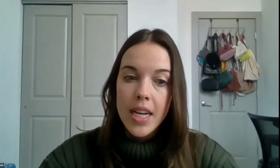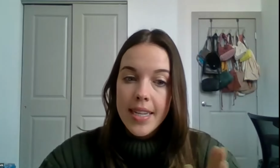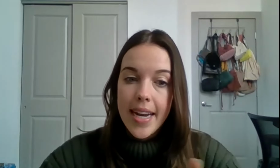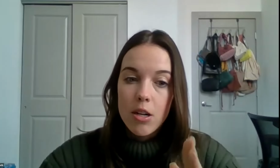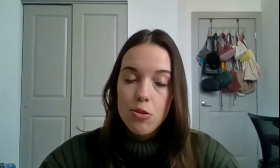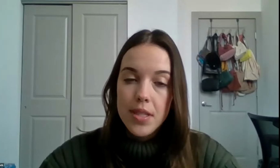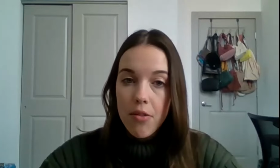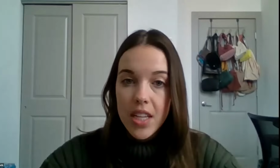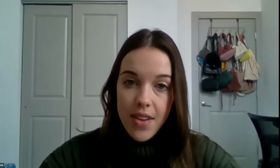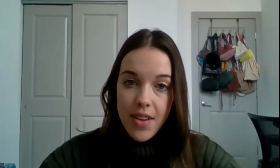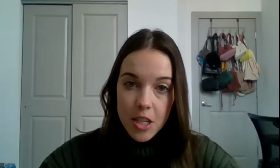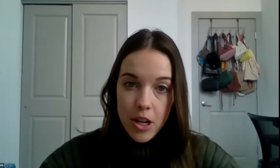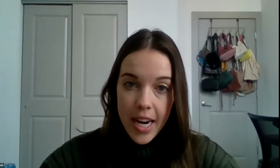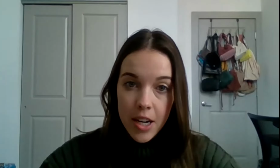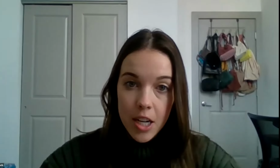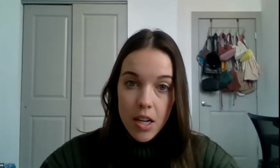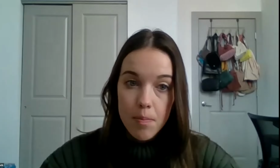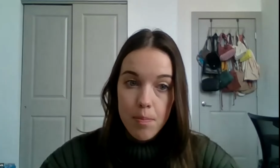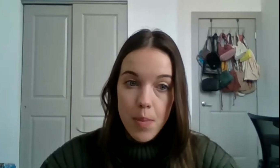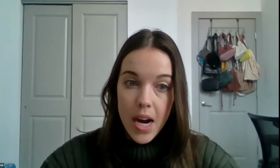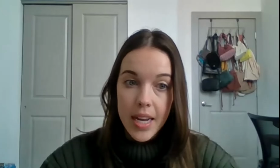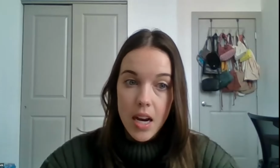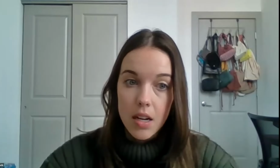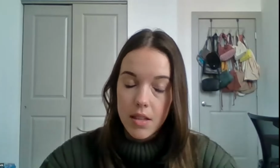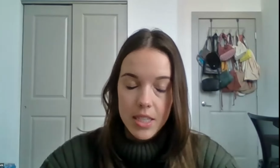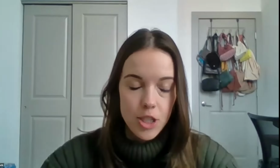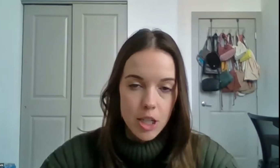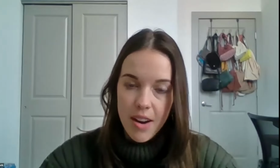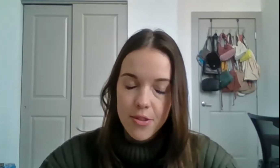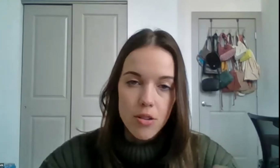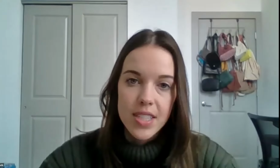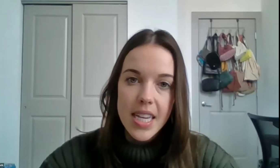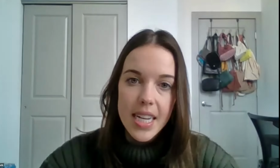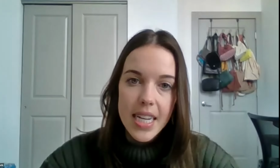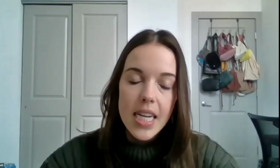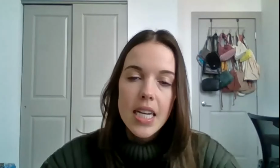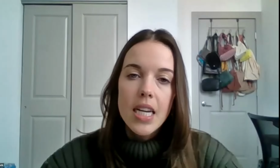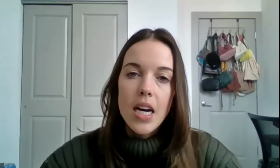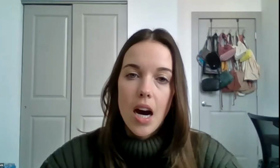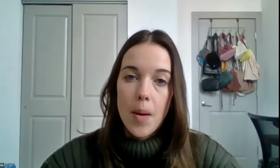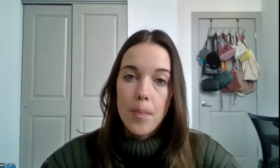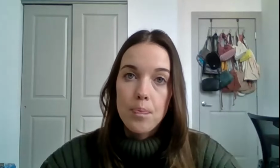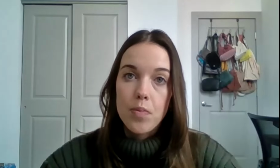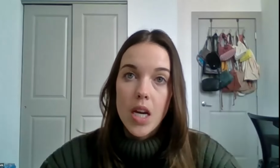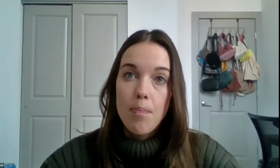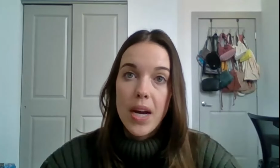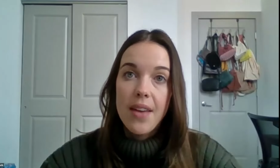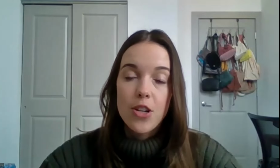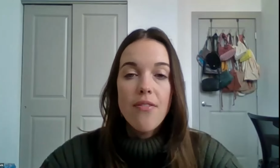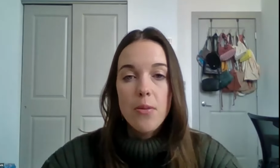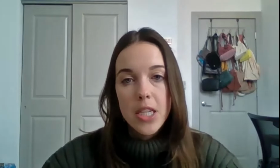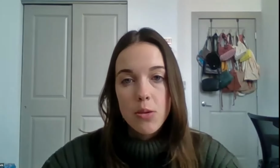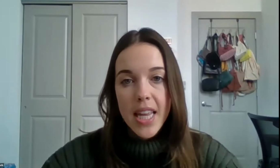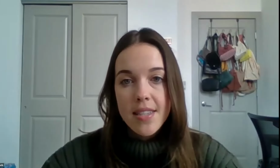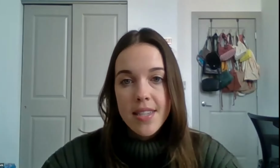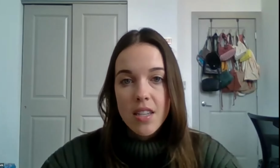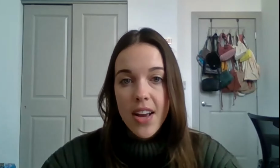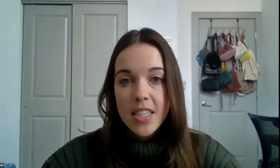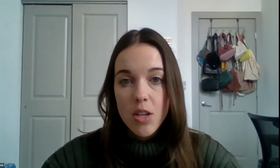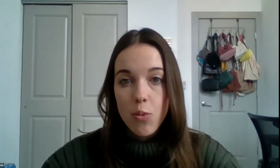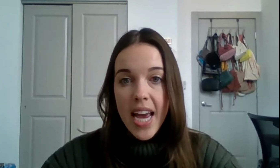will narrow down the events in your area by like geographical vicinity. But if you're not familiar